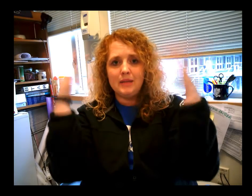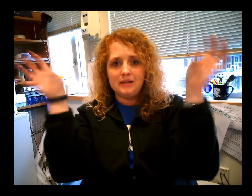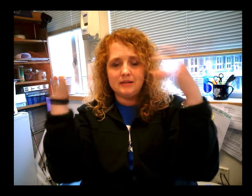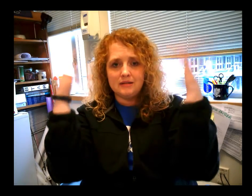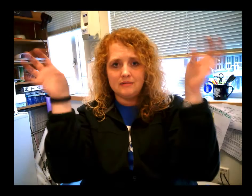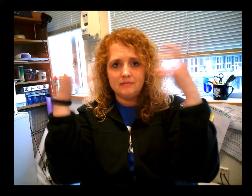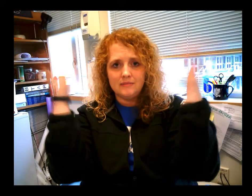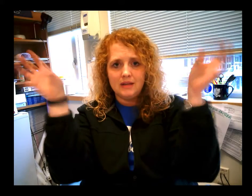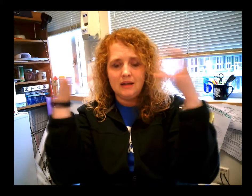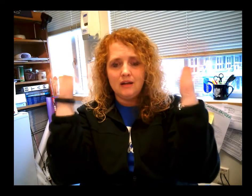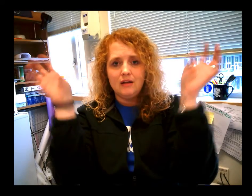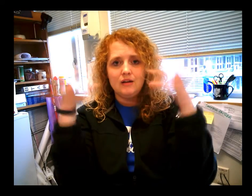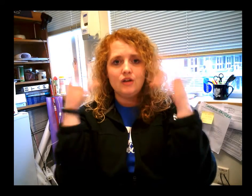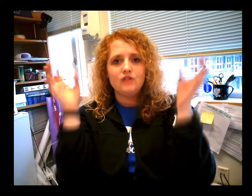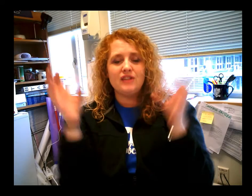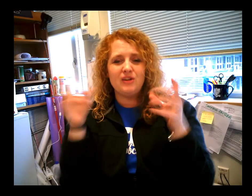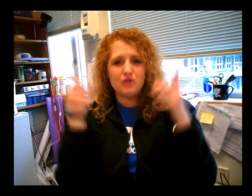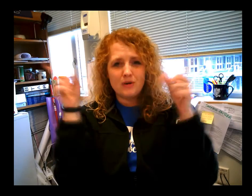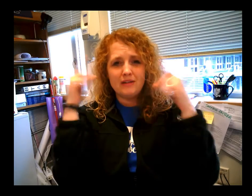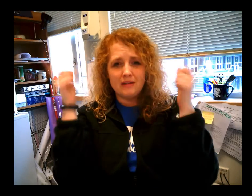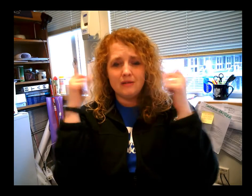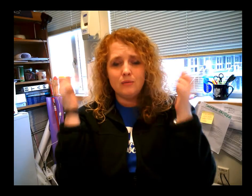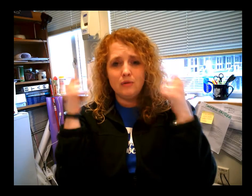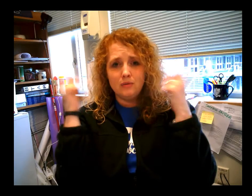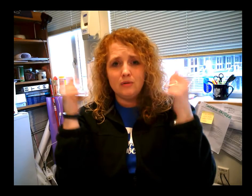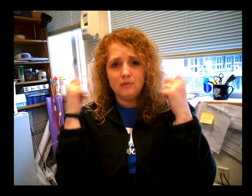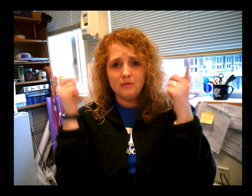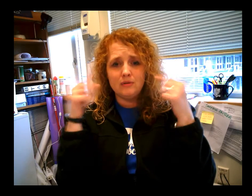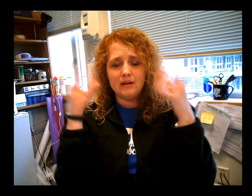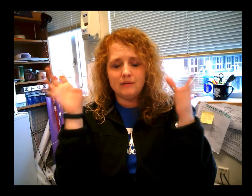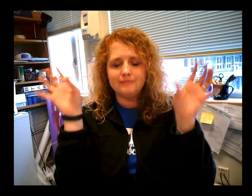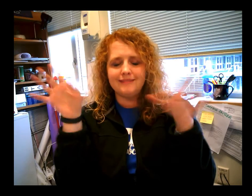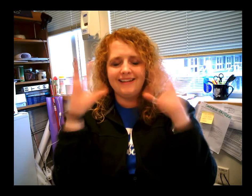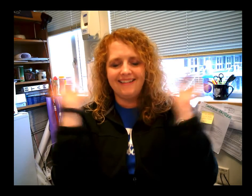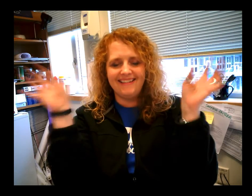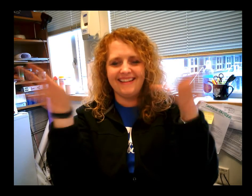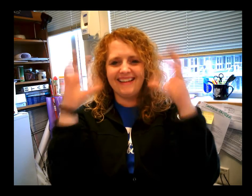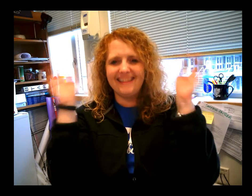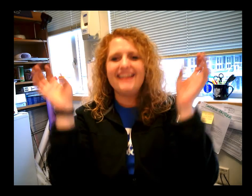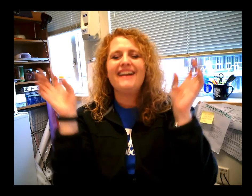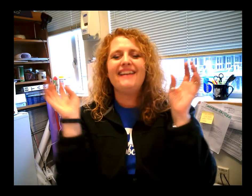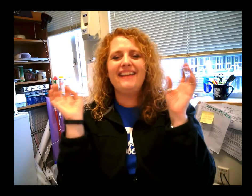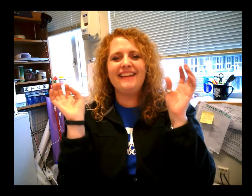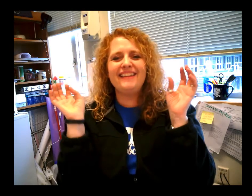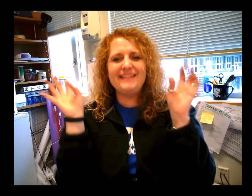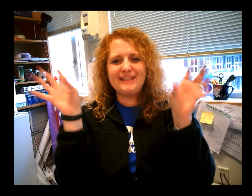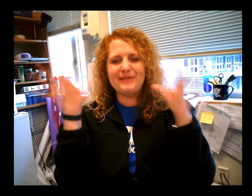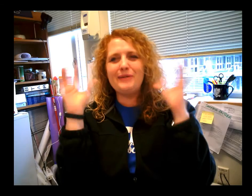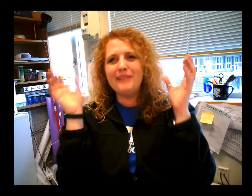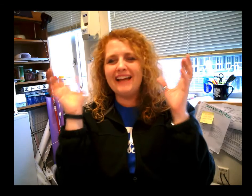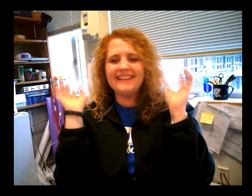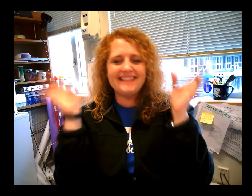ambulance. So you're showing the woo woo woo, you know, the